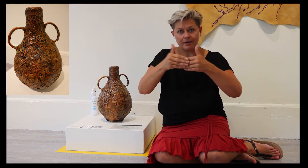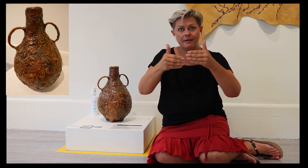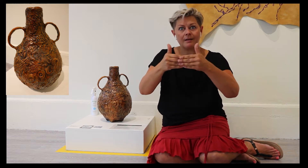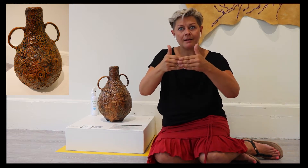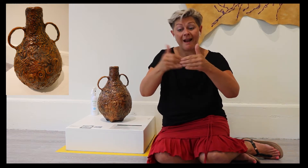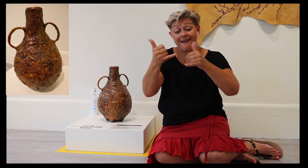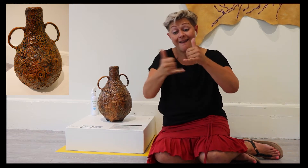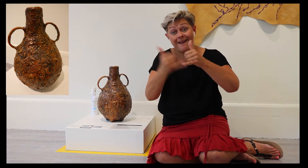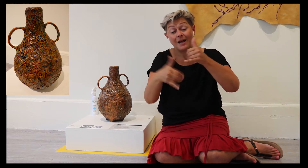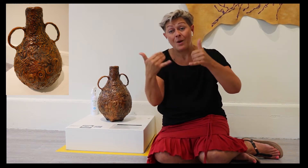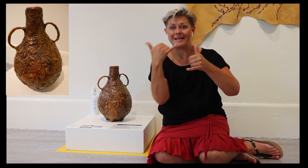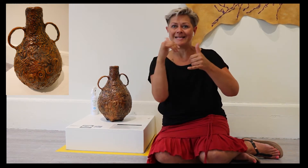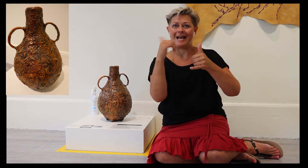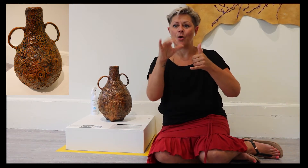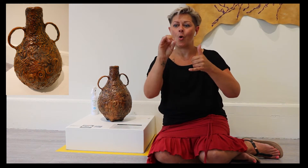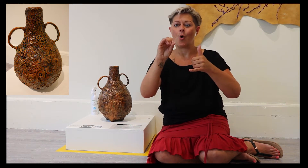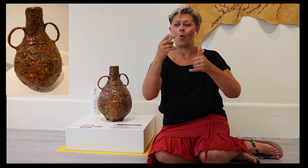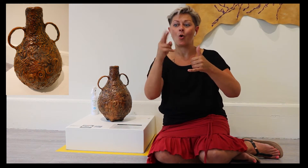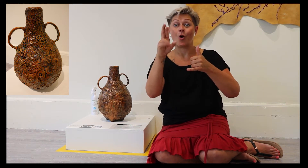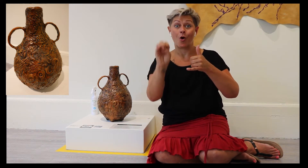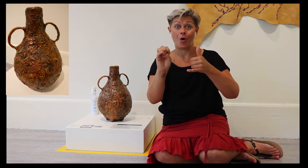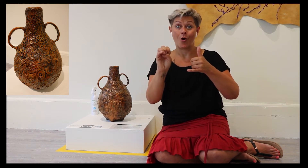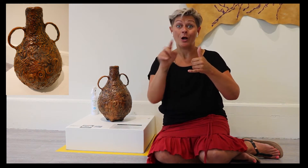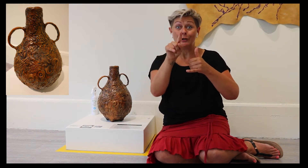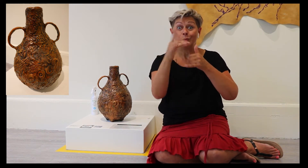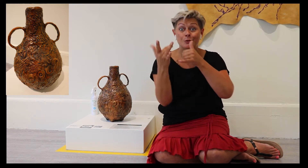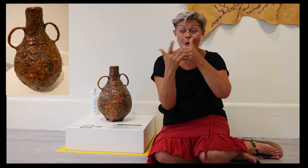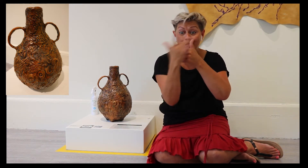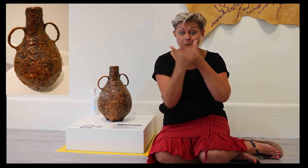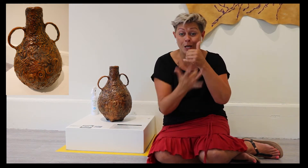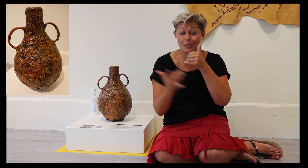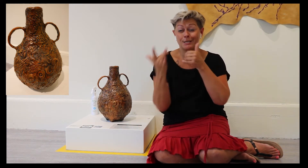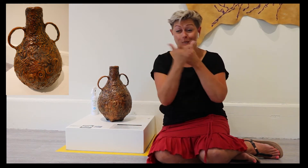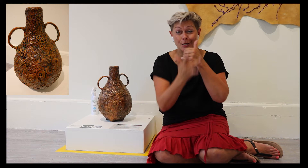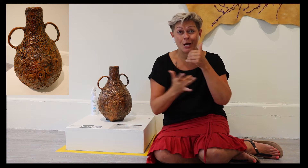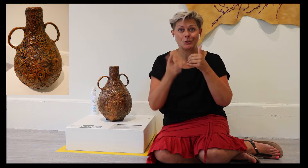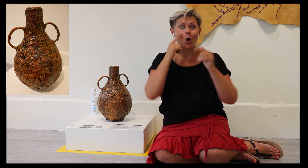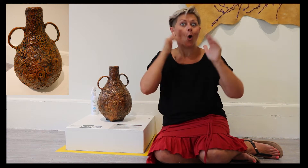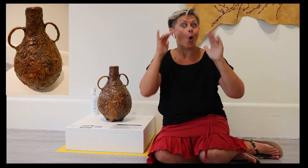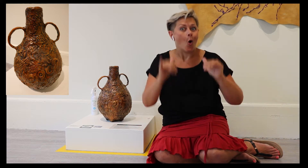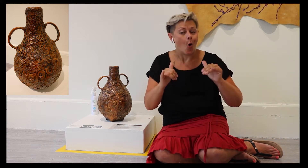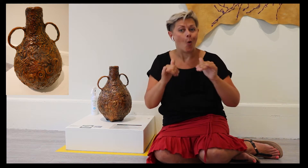ochre, which I hope will be worn away as people touch it to reveal the color beneath.